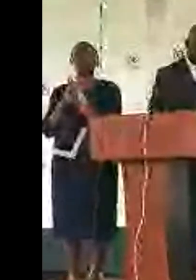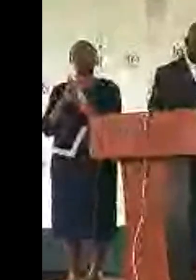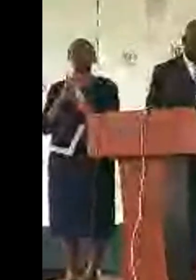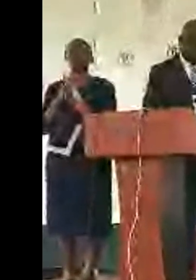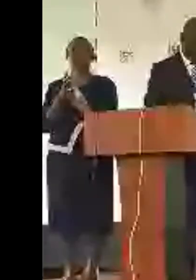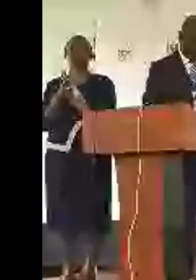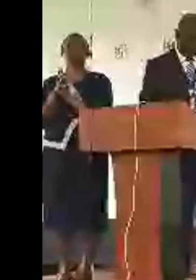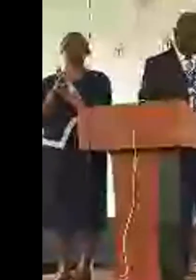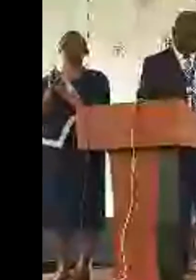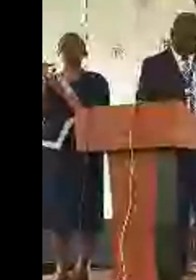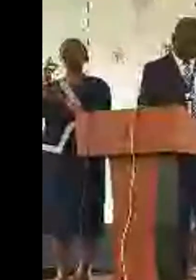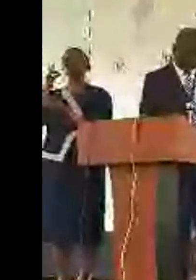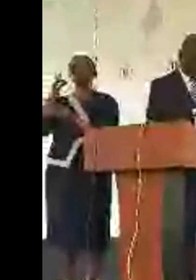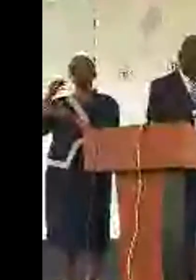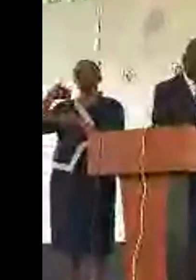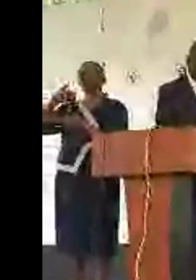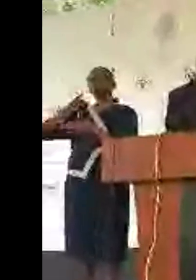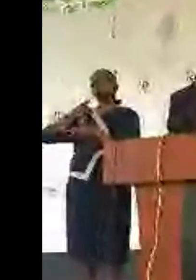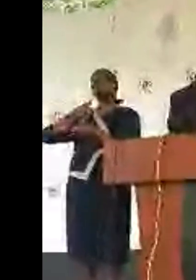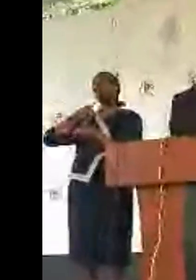Those two questions.